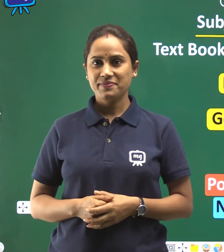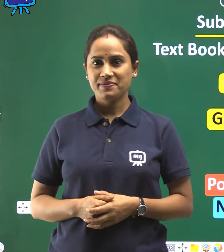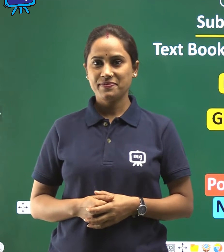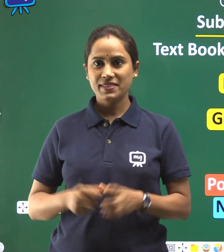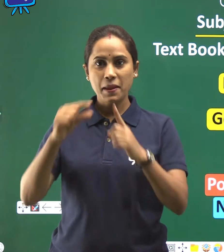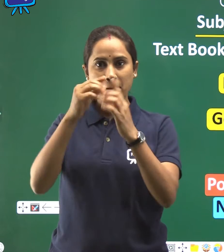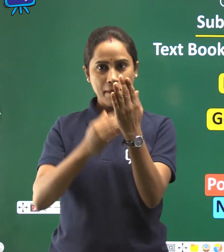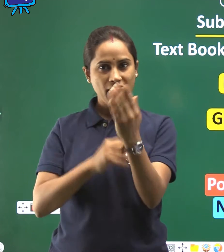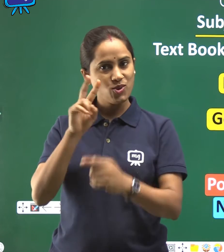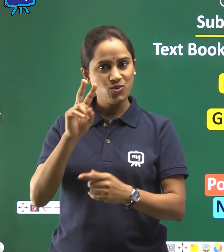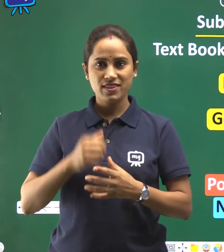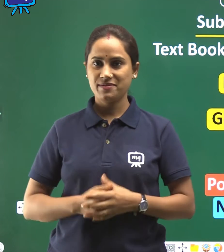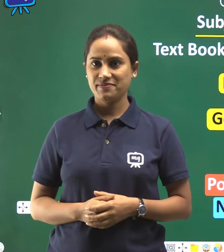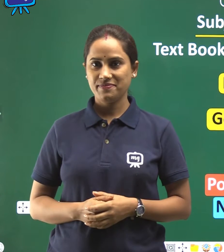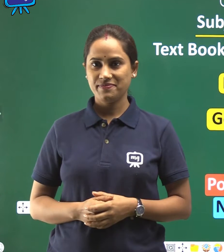Part 2.